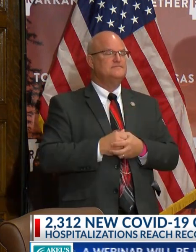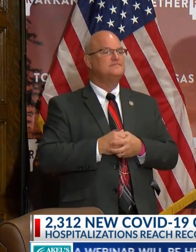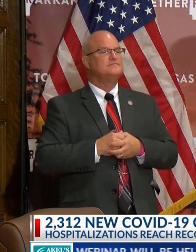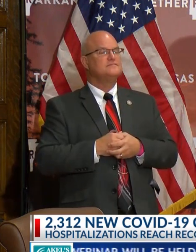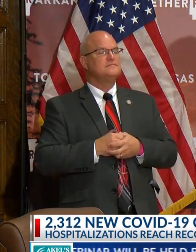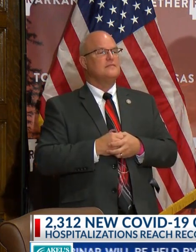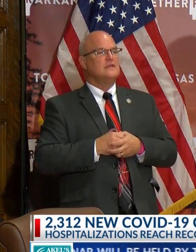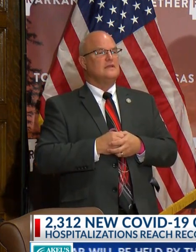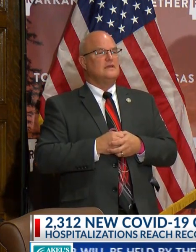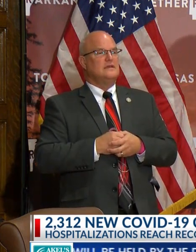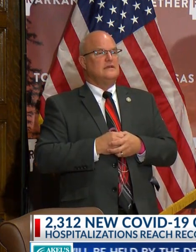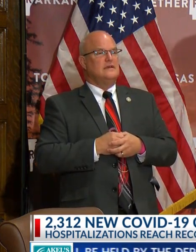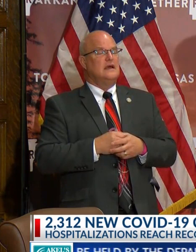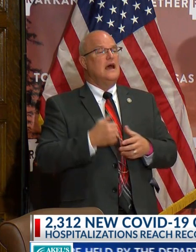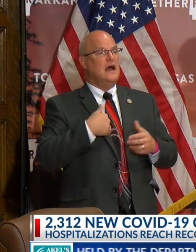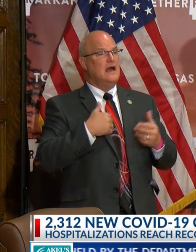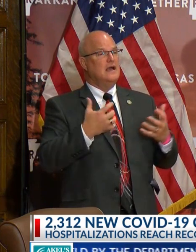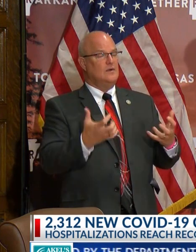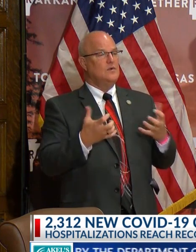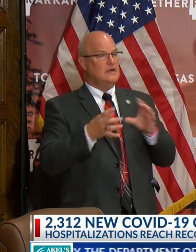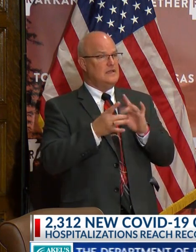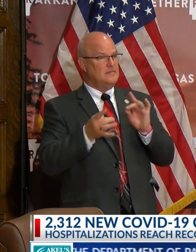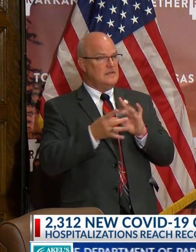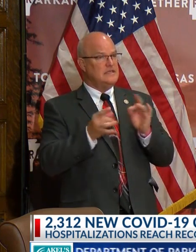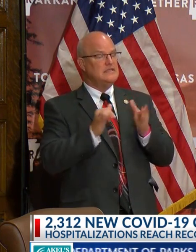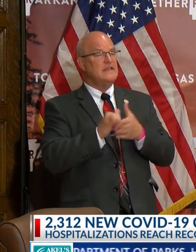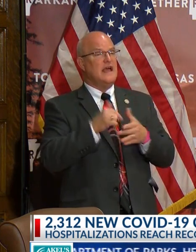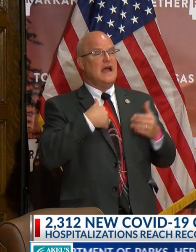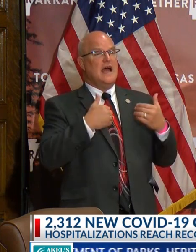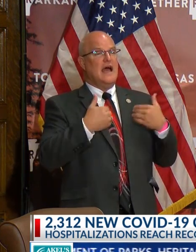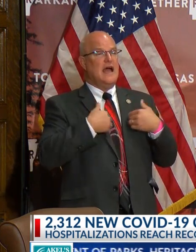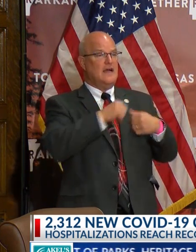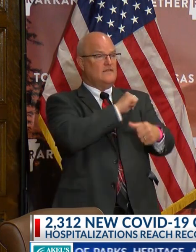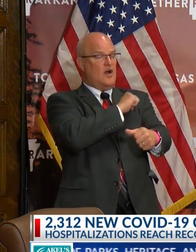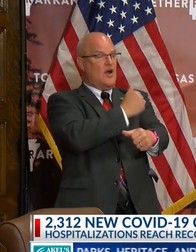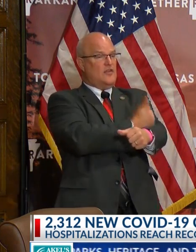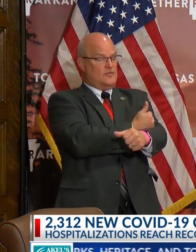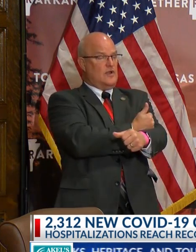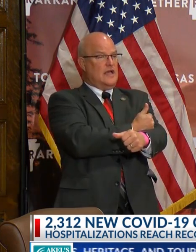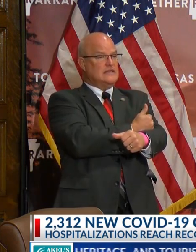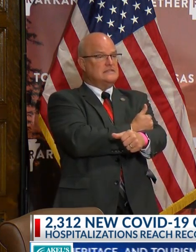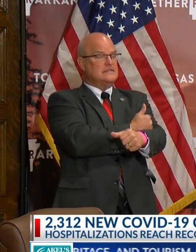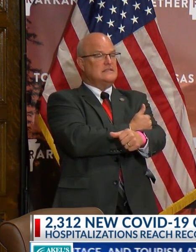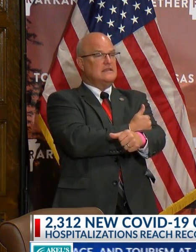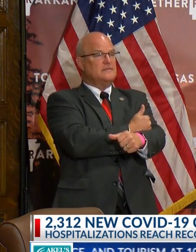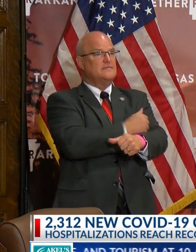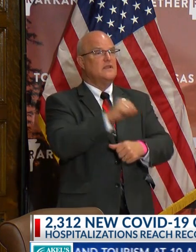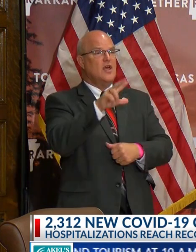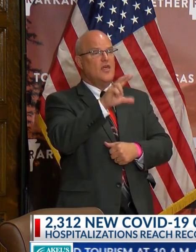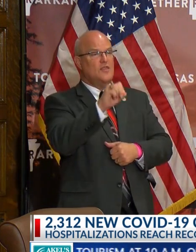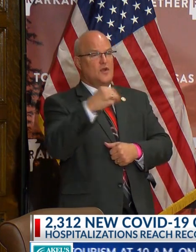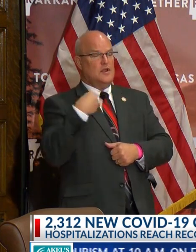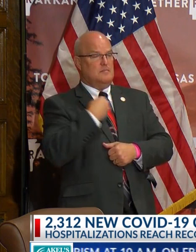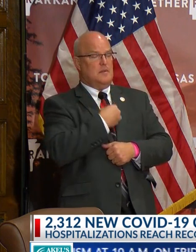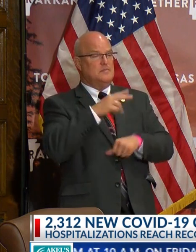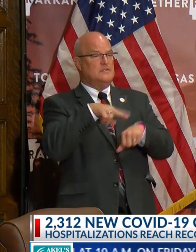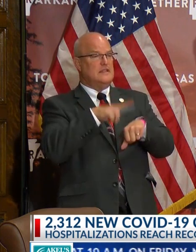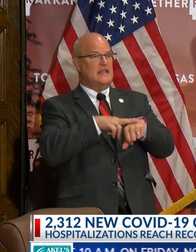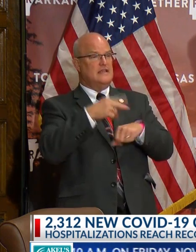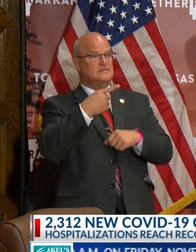Finally, I did want to mention that I have authorized 30 members of the National